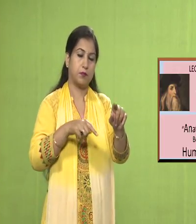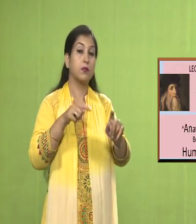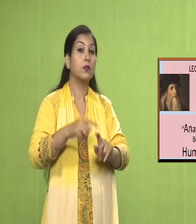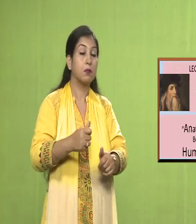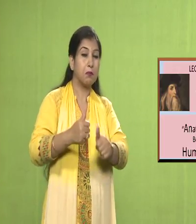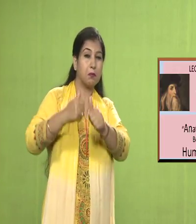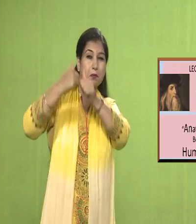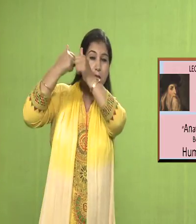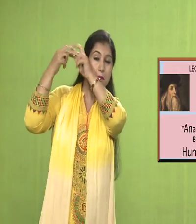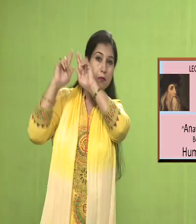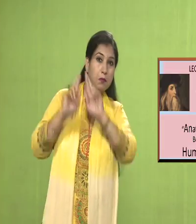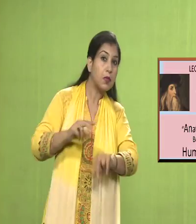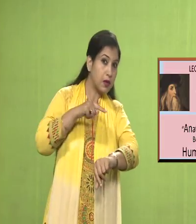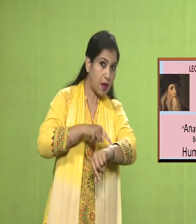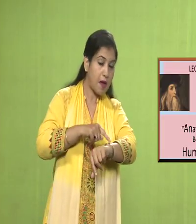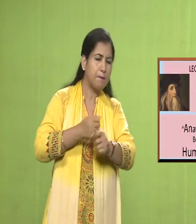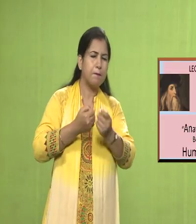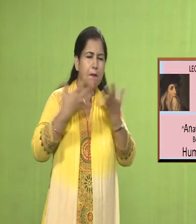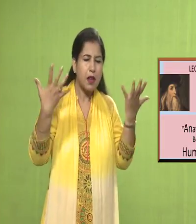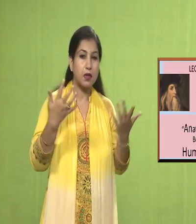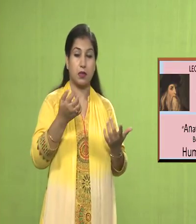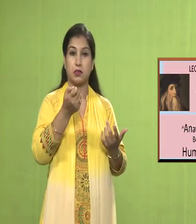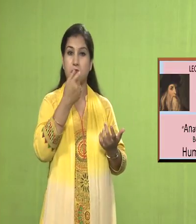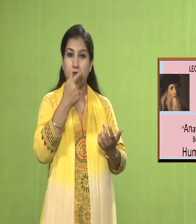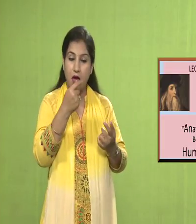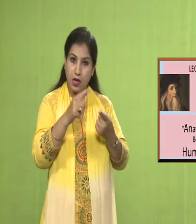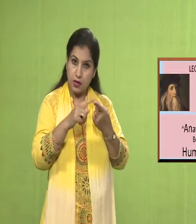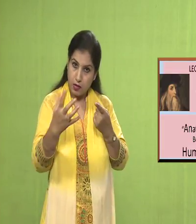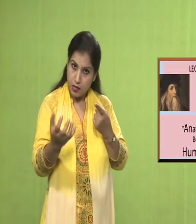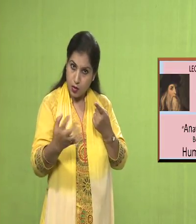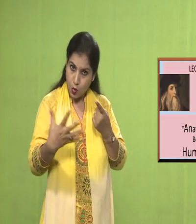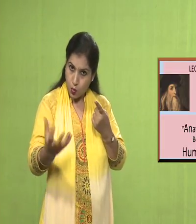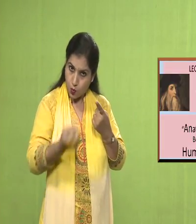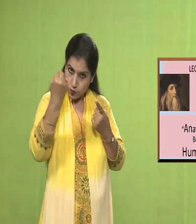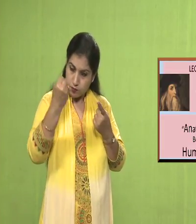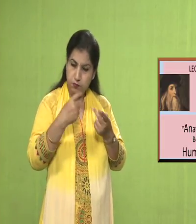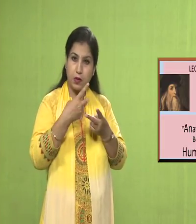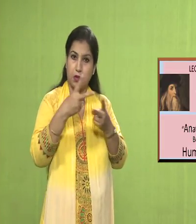During Renaissance, many new discoveries were made in the field of medicines also.